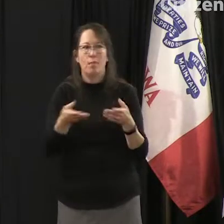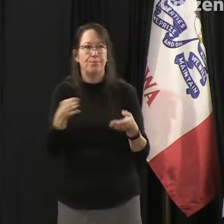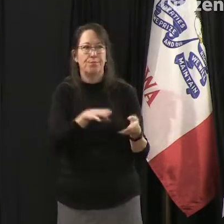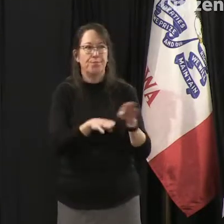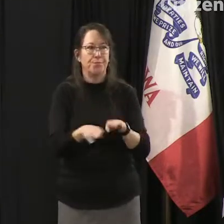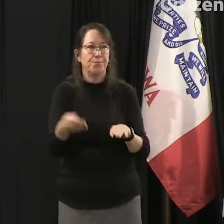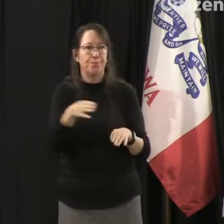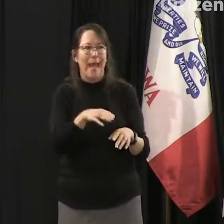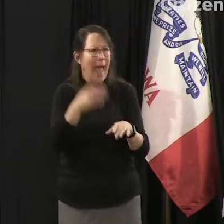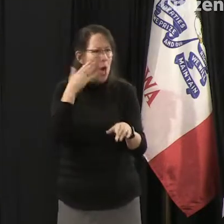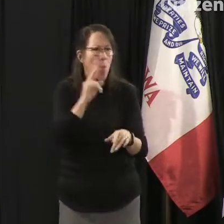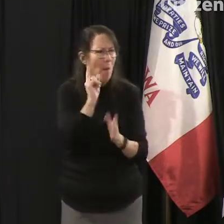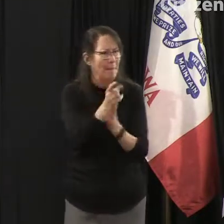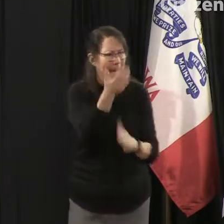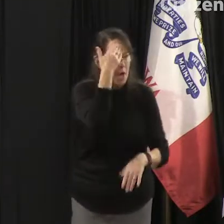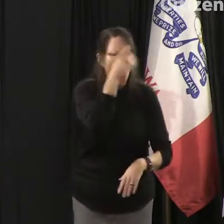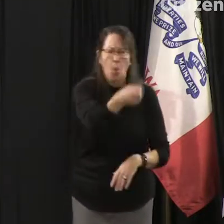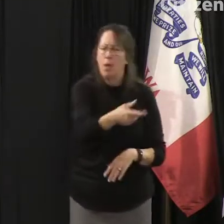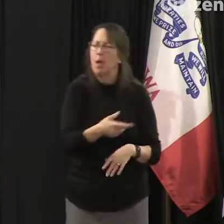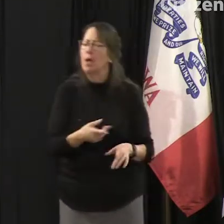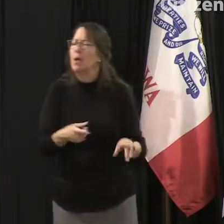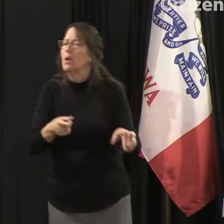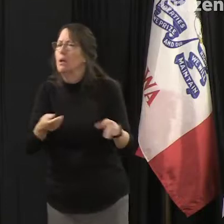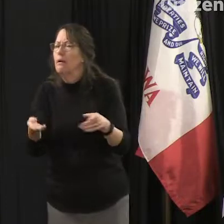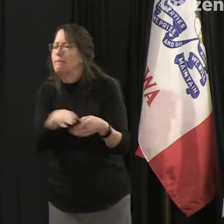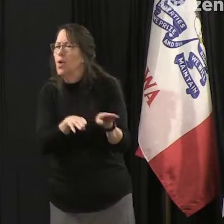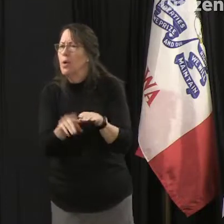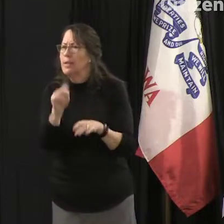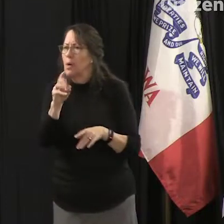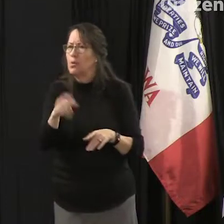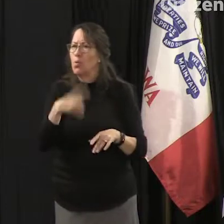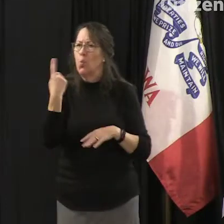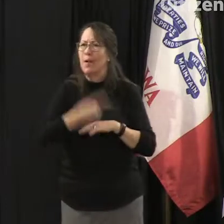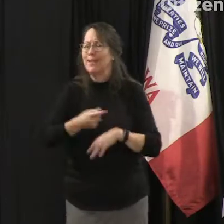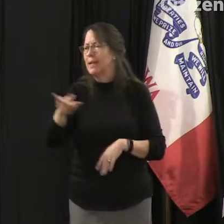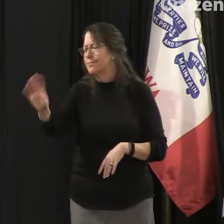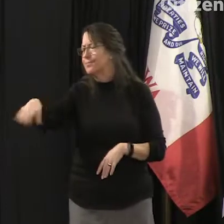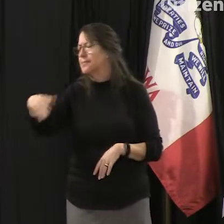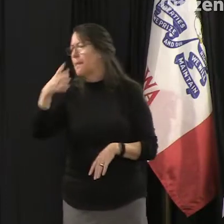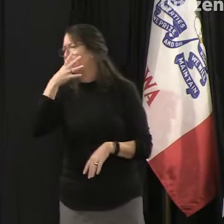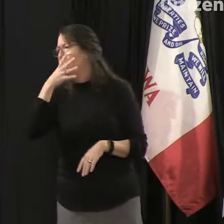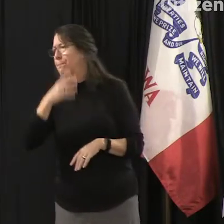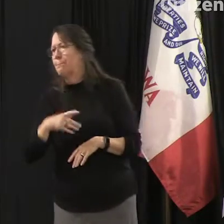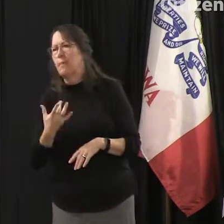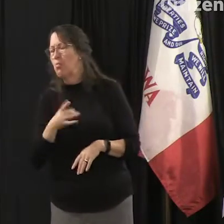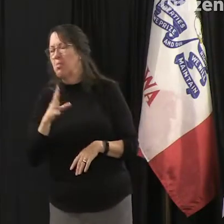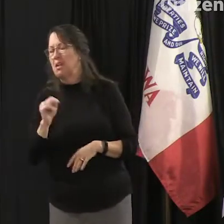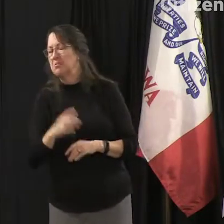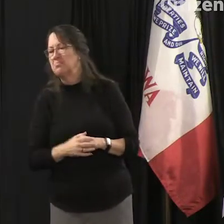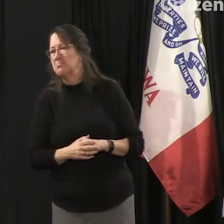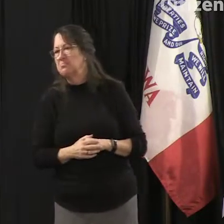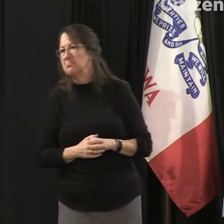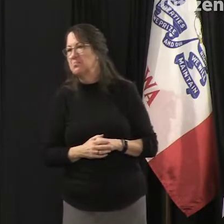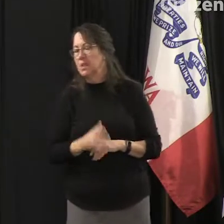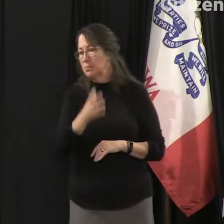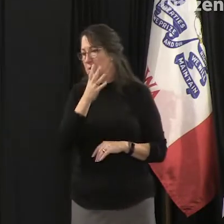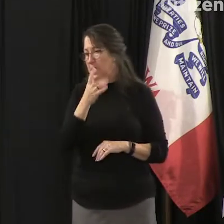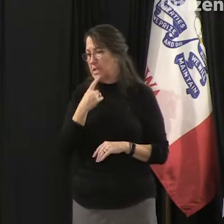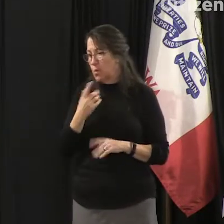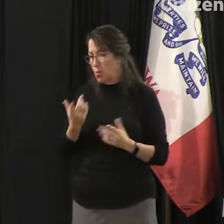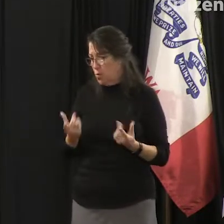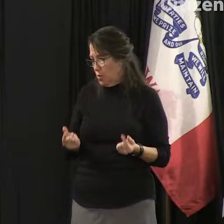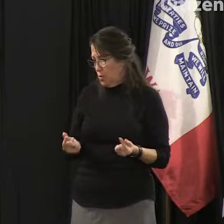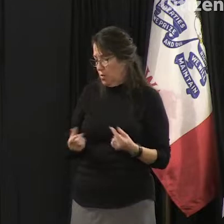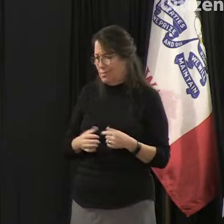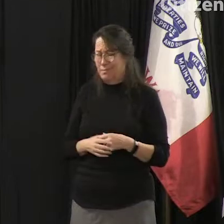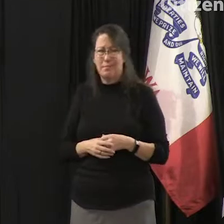I know I only got a minute. Folding towels and stuff. She came home one day and told her mother she didn't like what she was doing. And her mother said, well, Emily, what do you